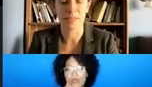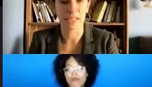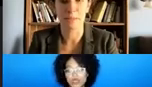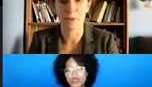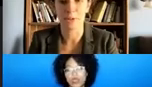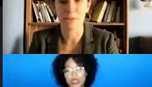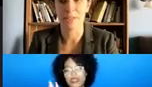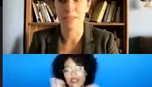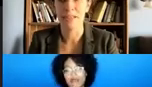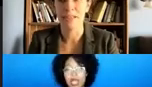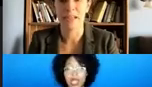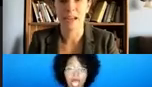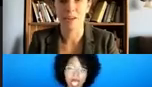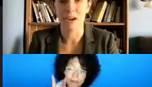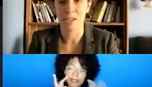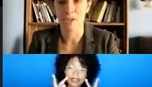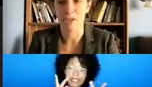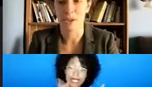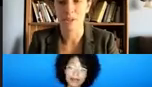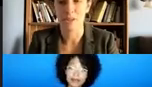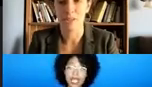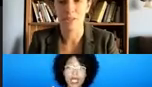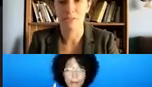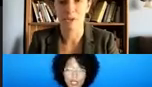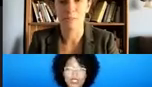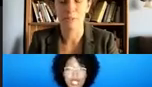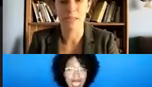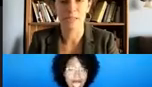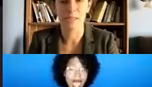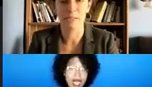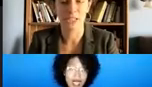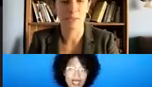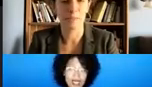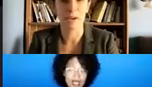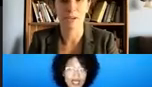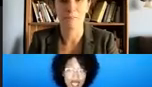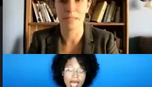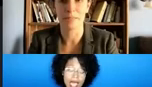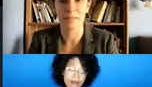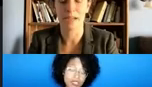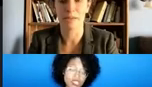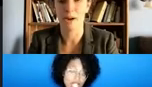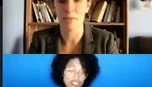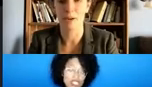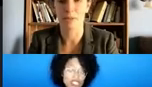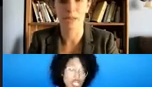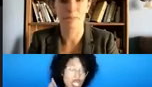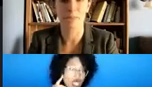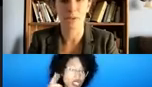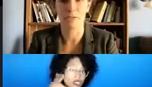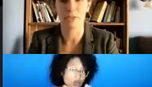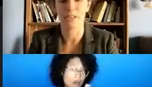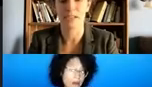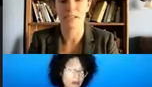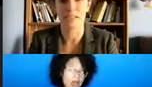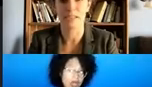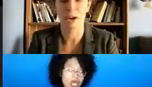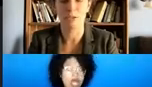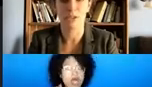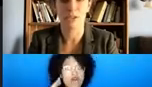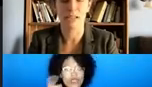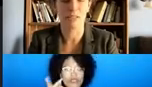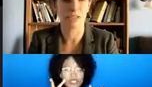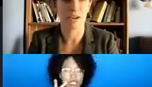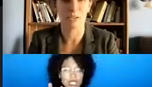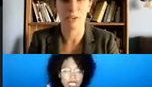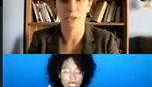as a sighted person that have audio description for the blind and vision impaired means that I can walk away from my computer for a second and not